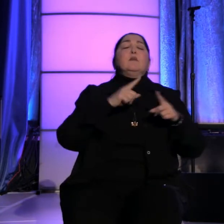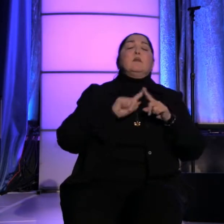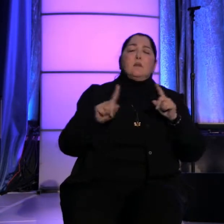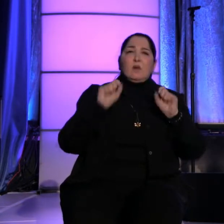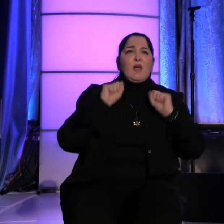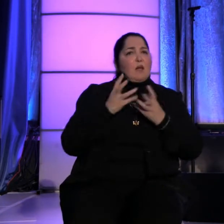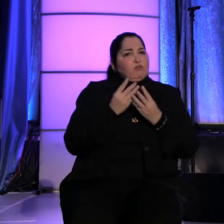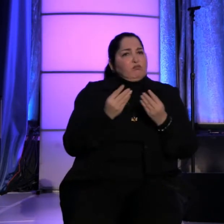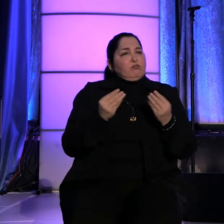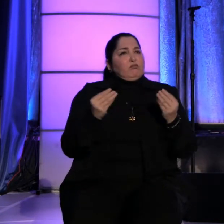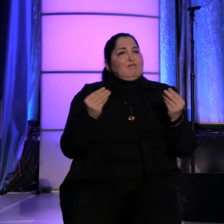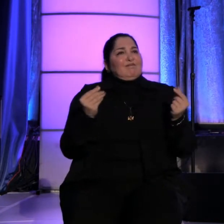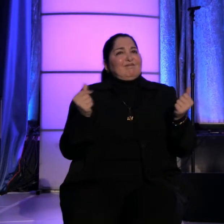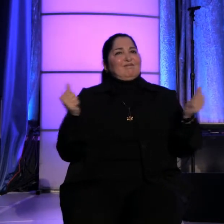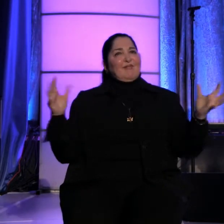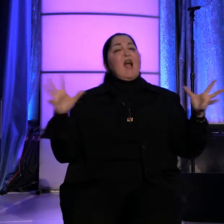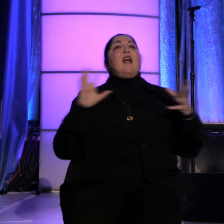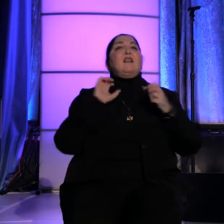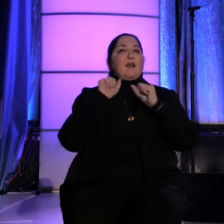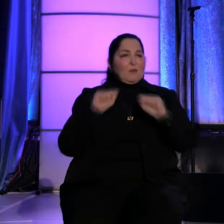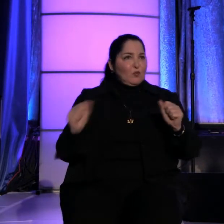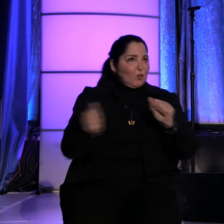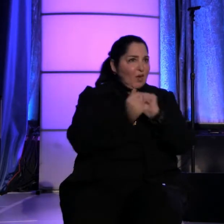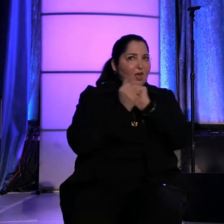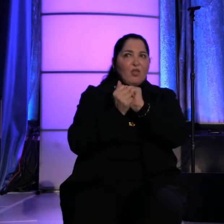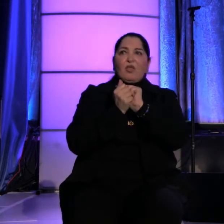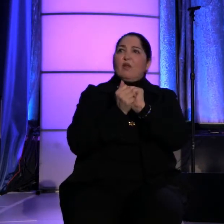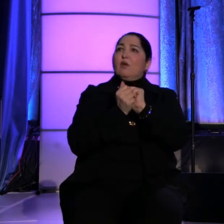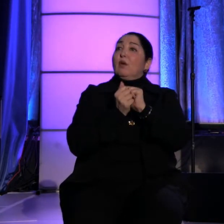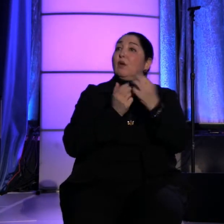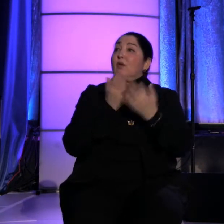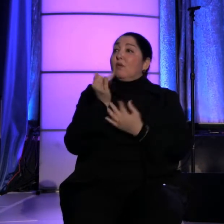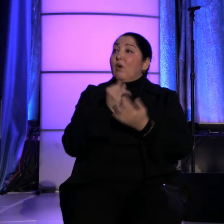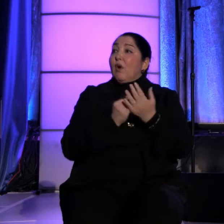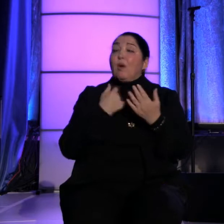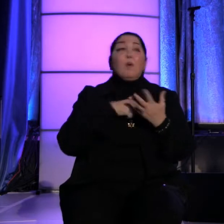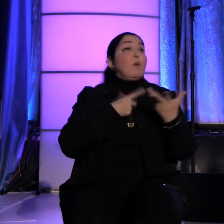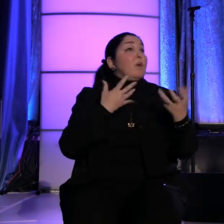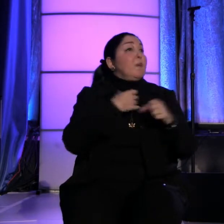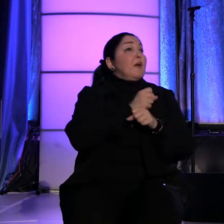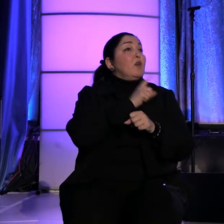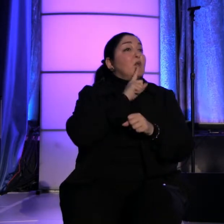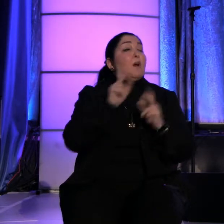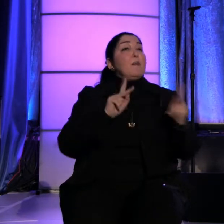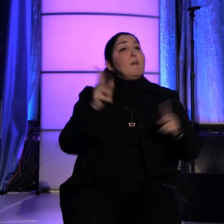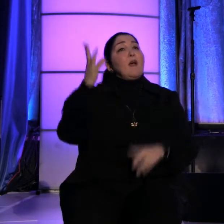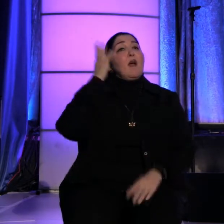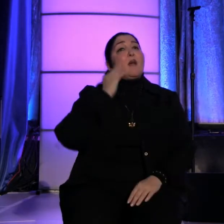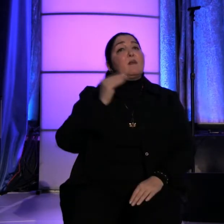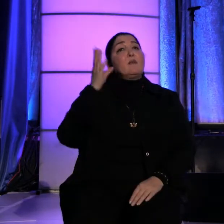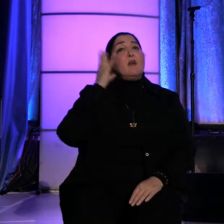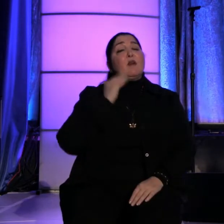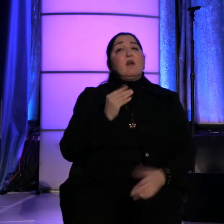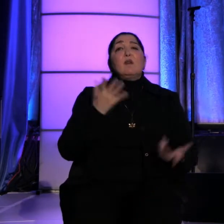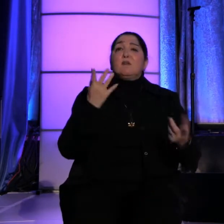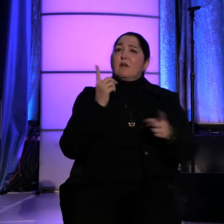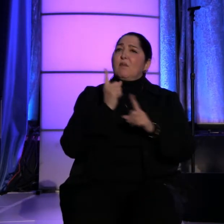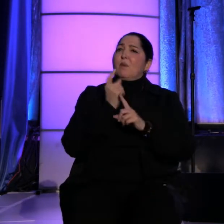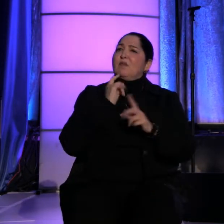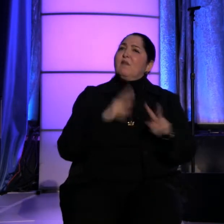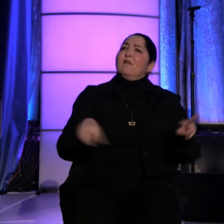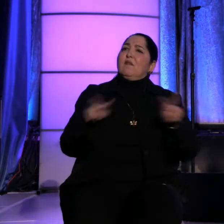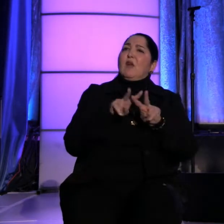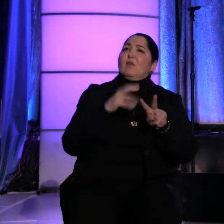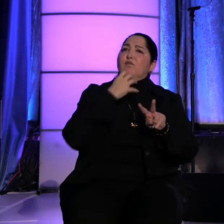all Americans with the opportunity to come together through the arts, and we want to make sure that people experience these moments of value and